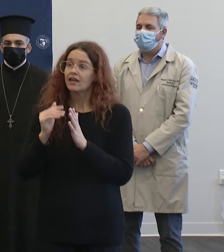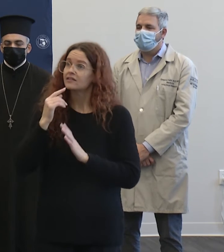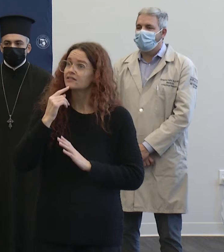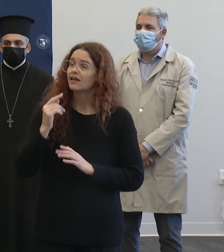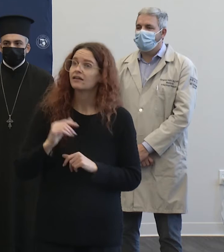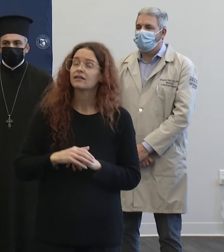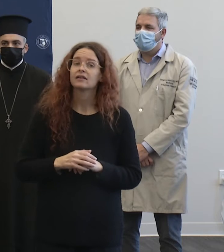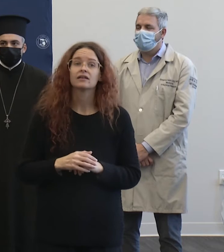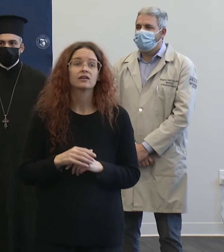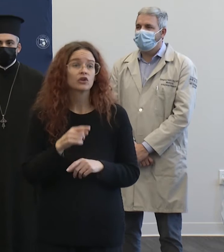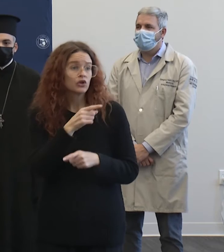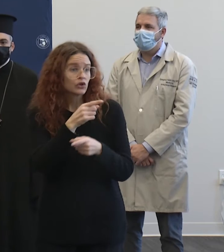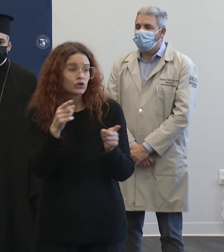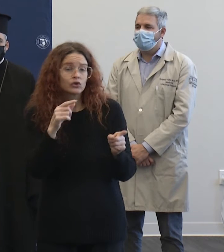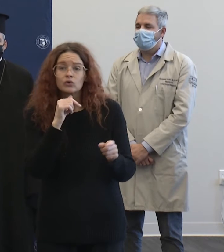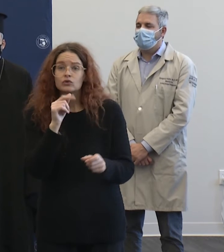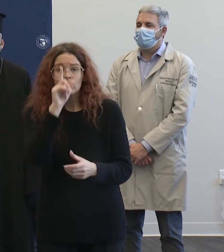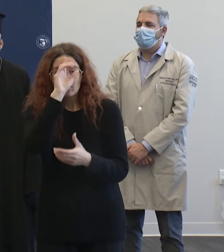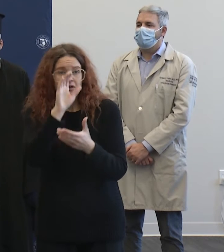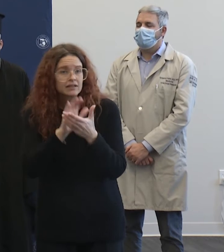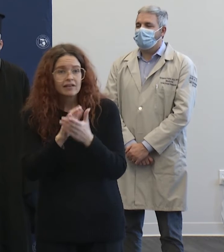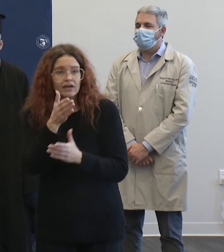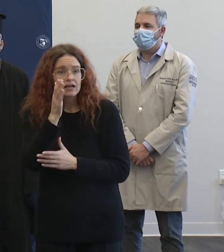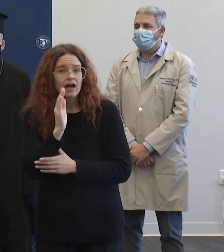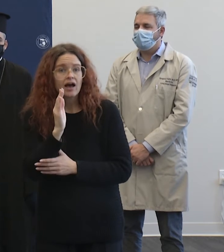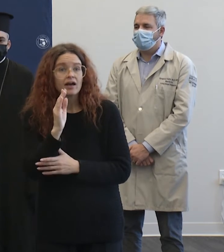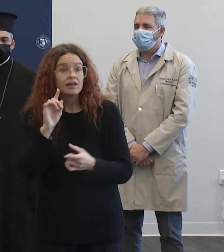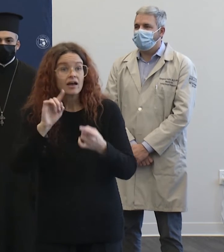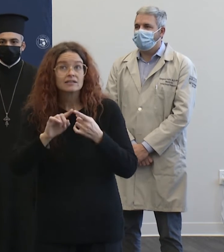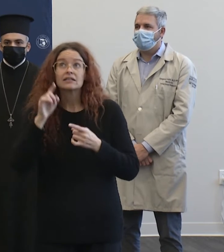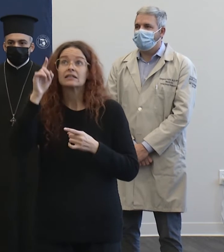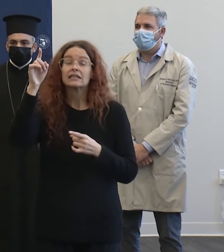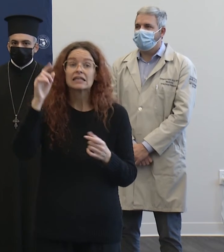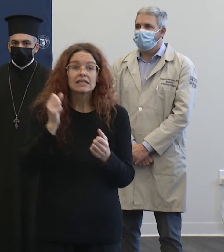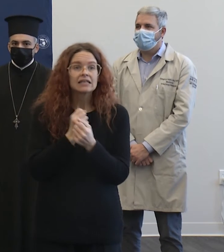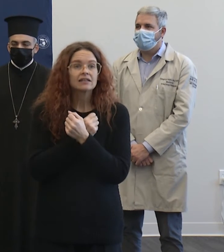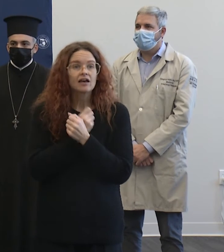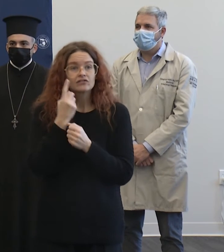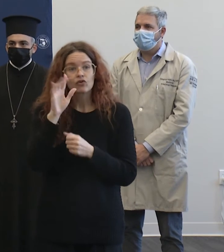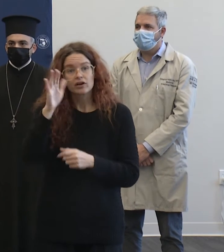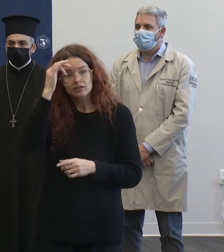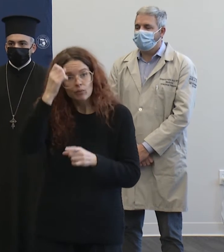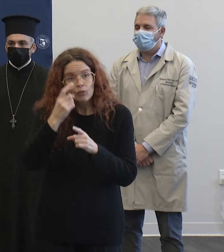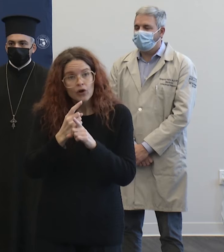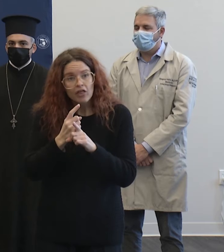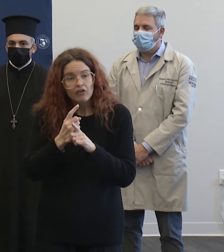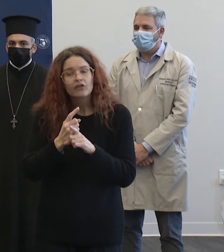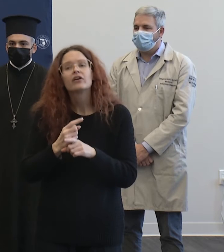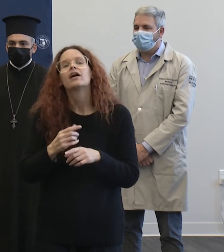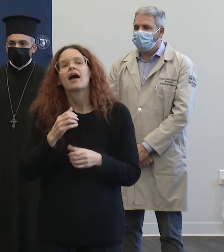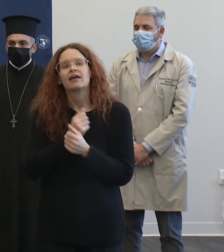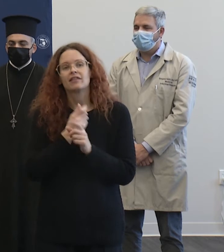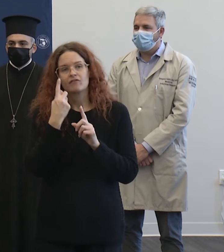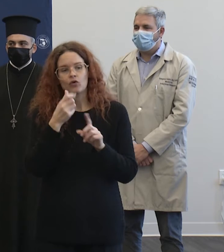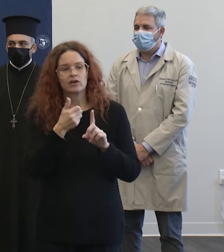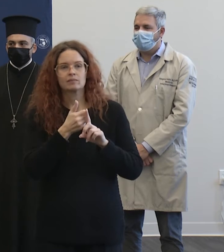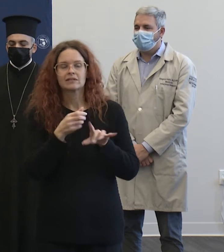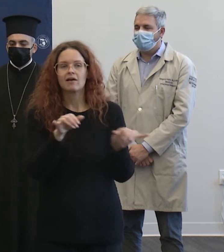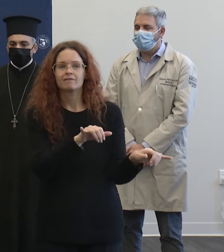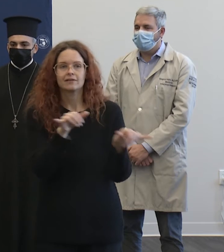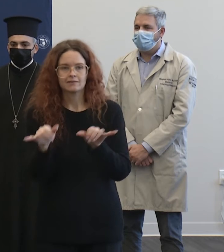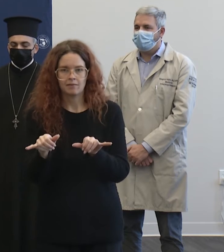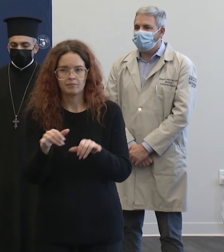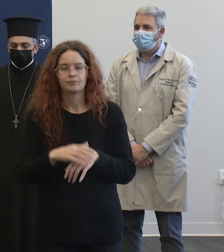"None of you truly believes in God until he loves for his brother that which he loves for himself.